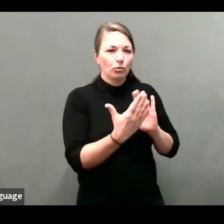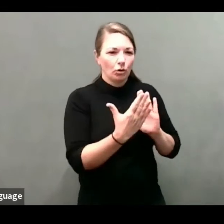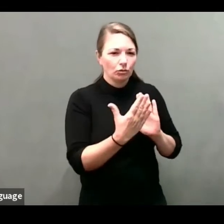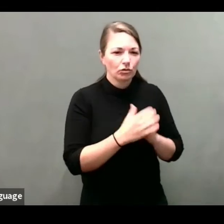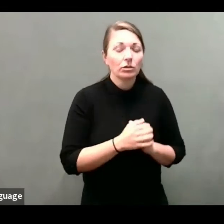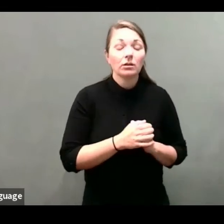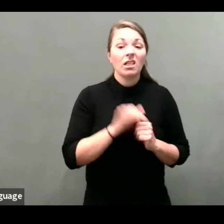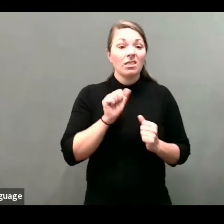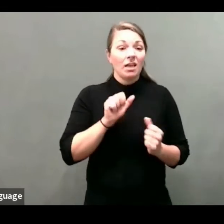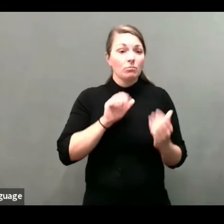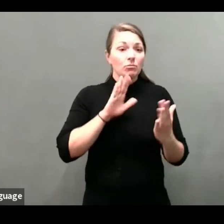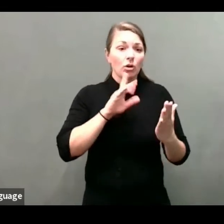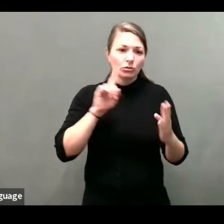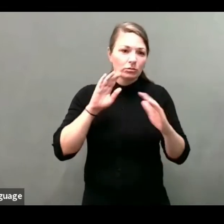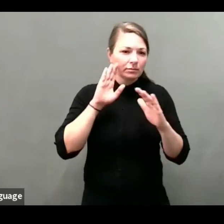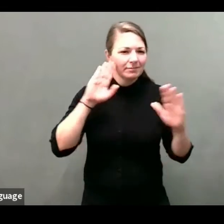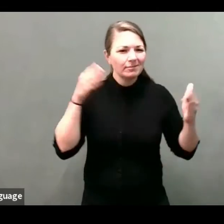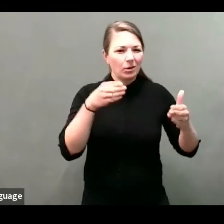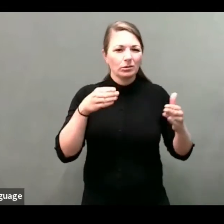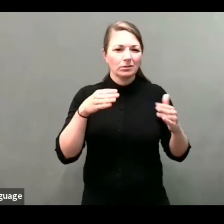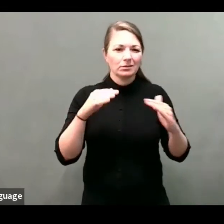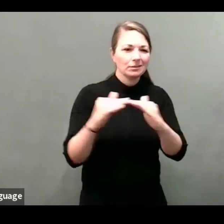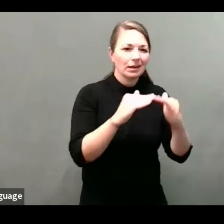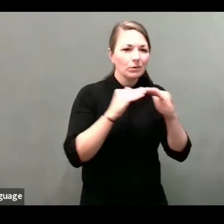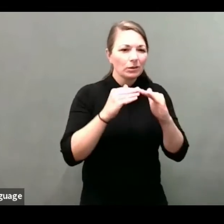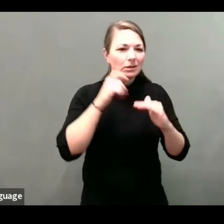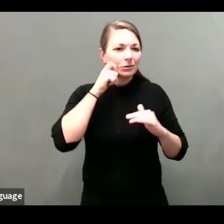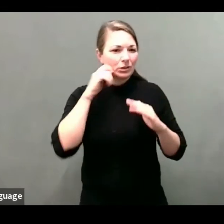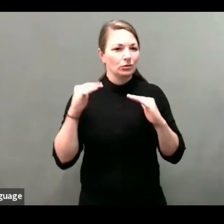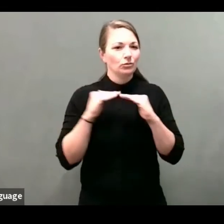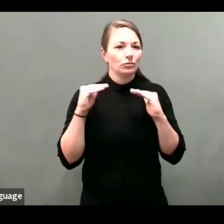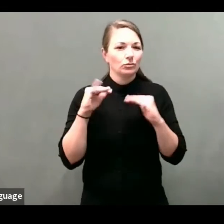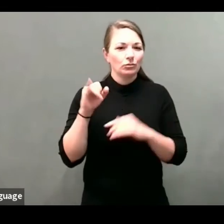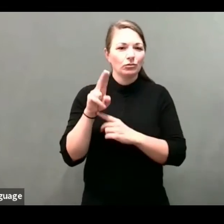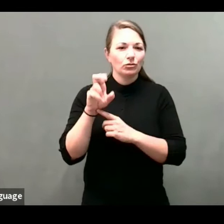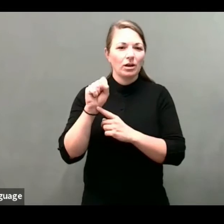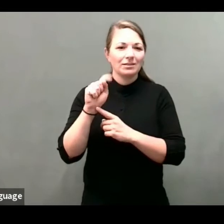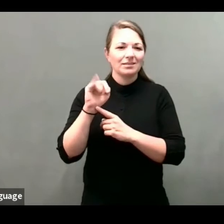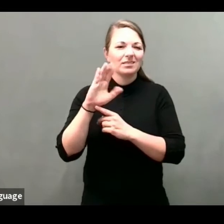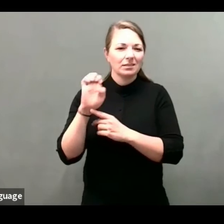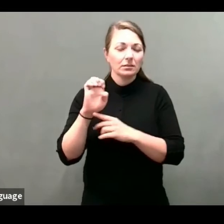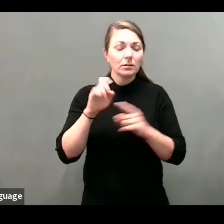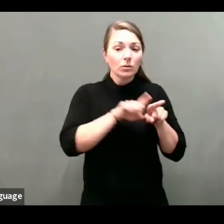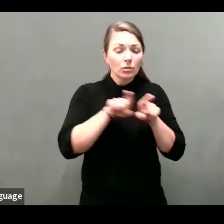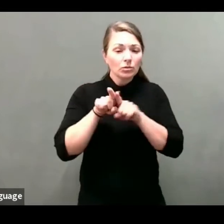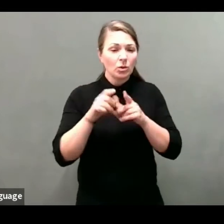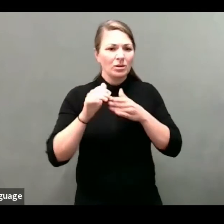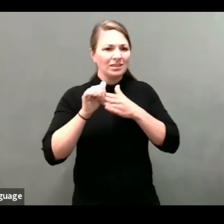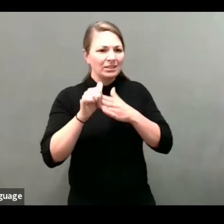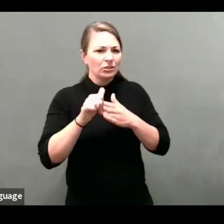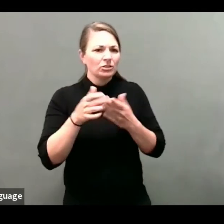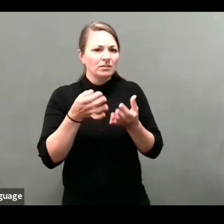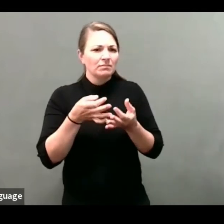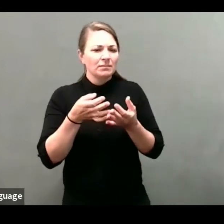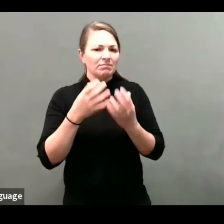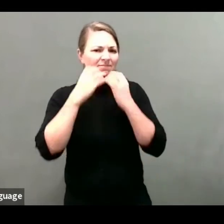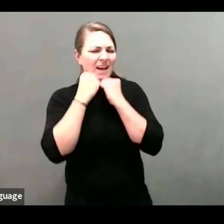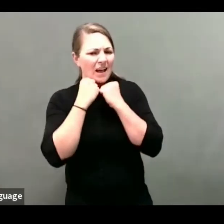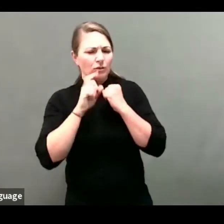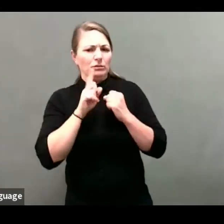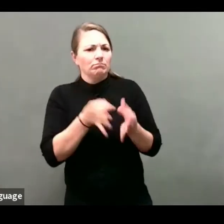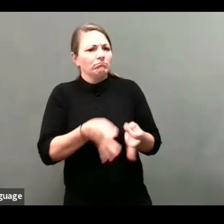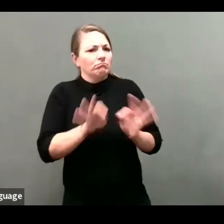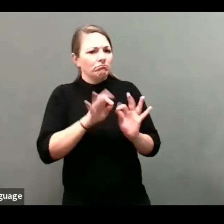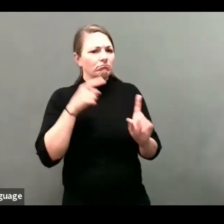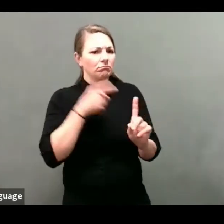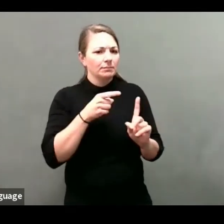an approach that's focused on equity and racial justice, and also one that is taking leadership values into account. My name